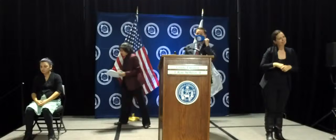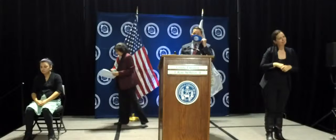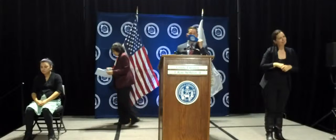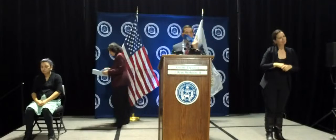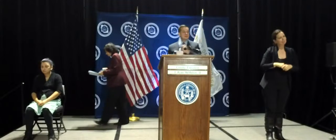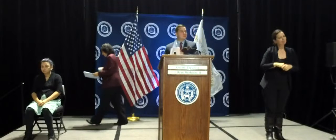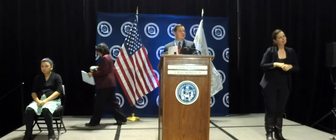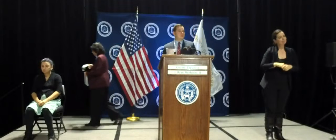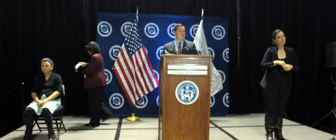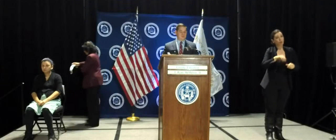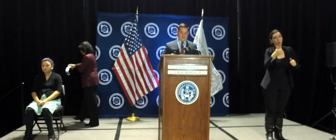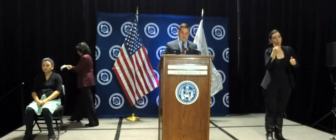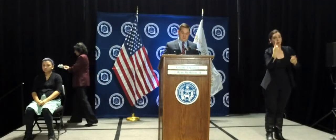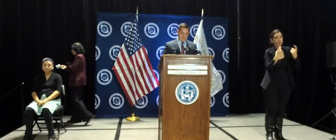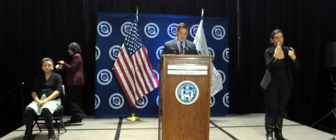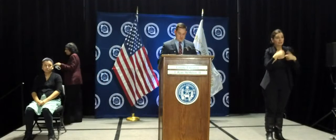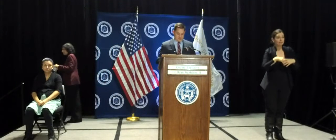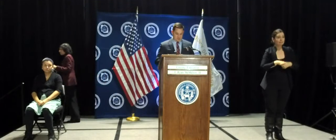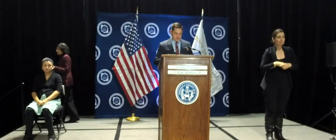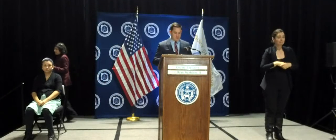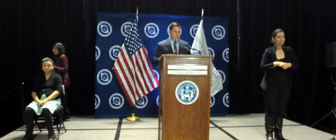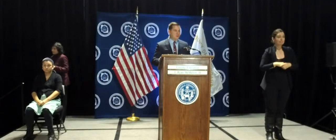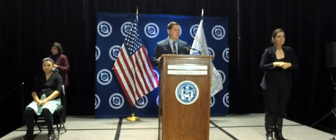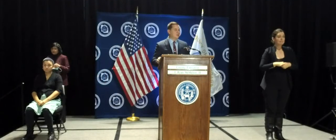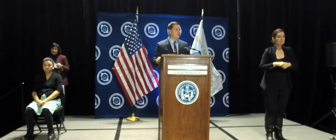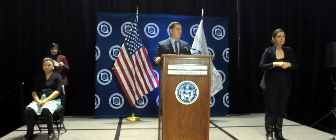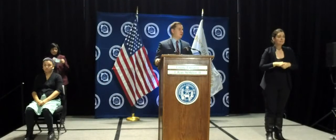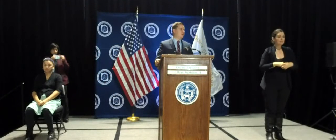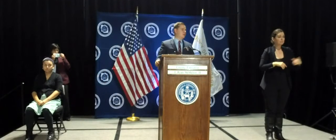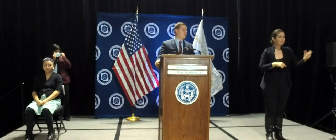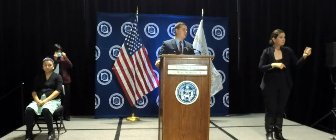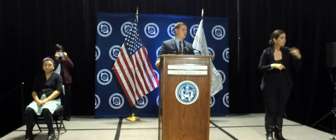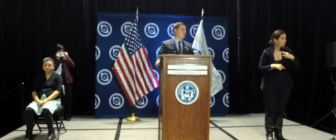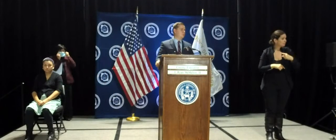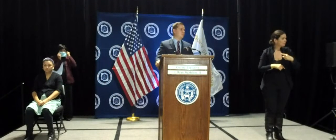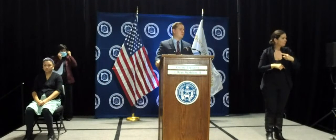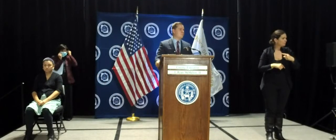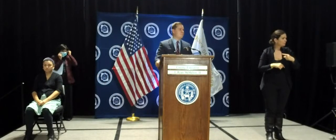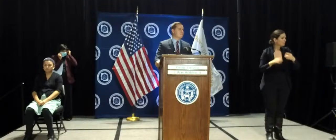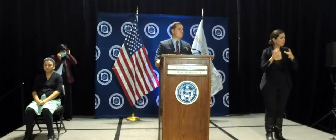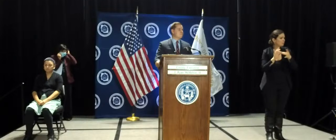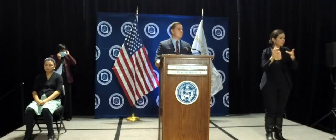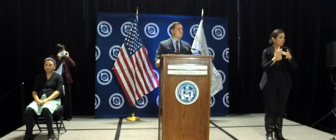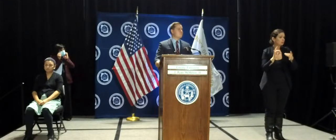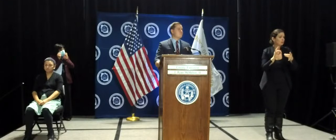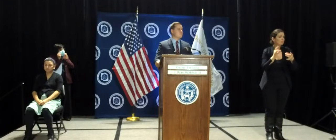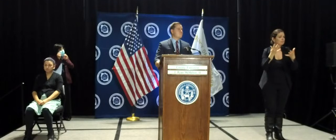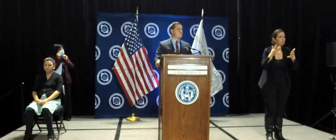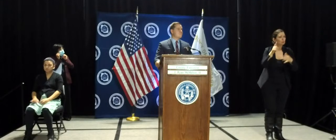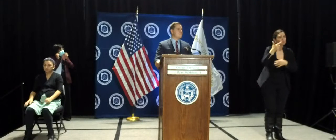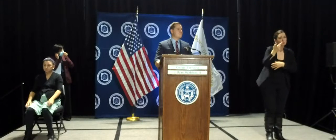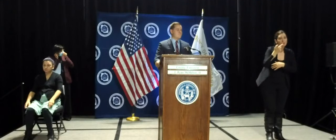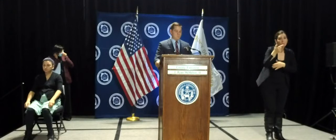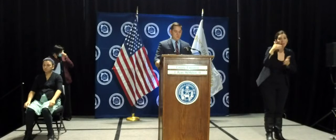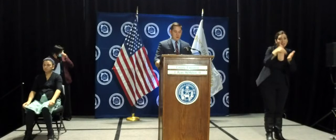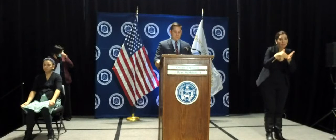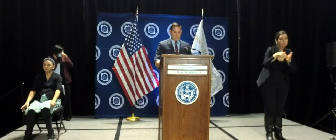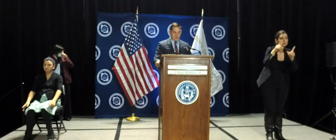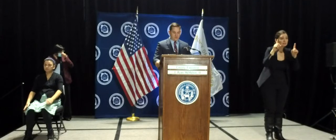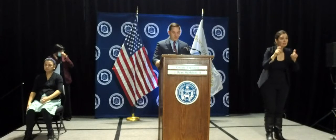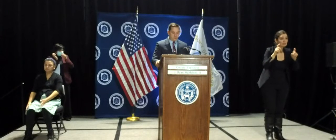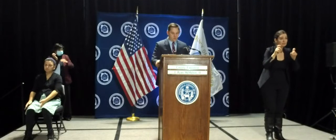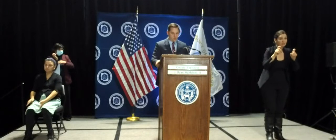Anything else? Ryan, you mentioned you're going to be doing 21,000 tests a week. Is that an increase?